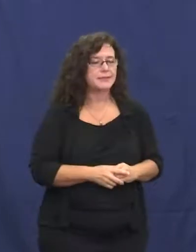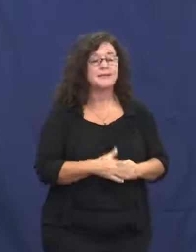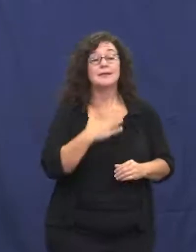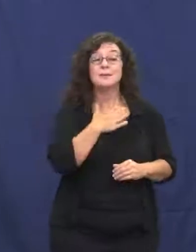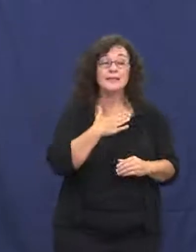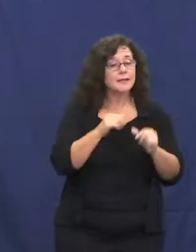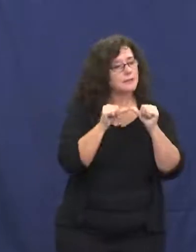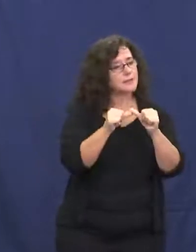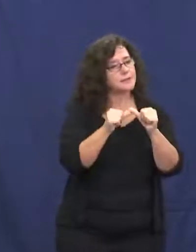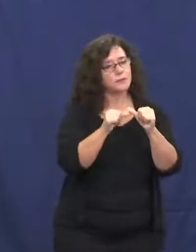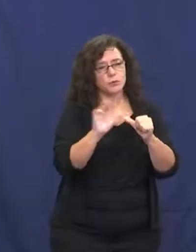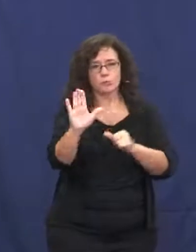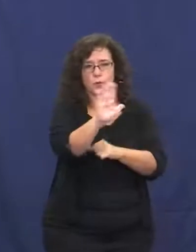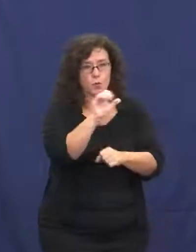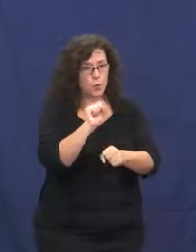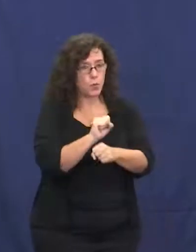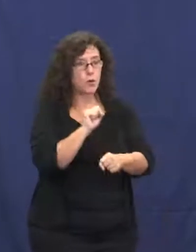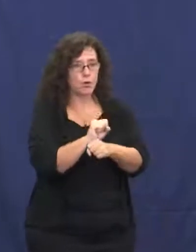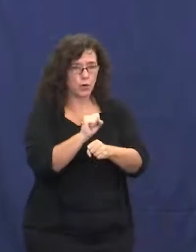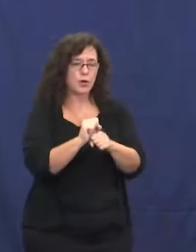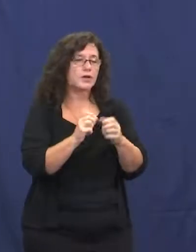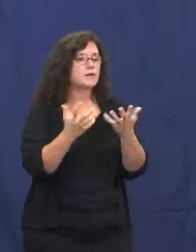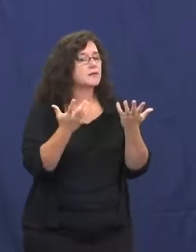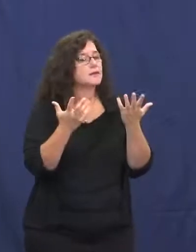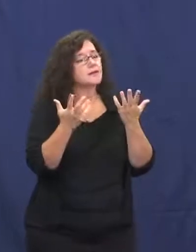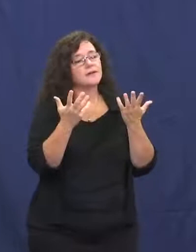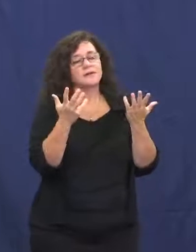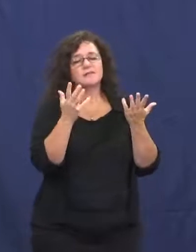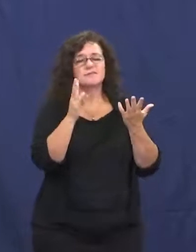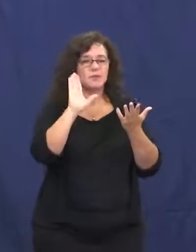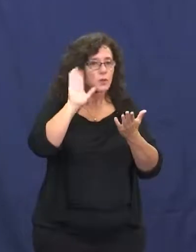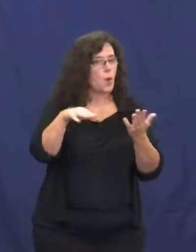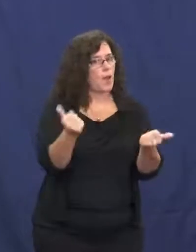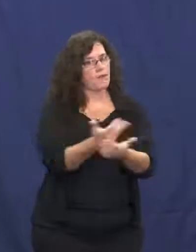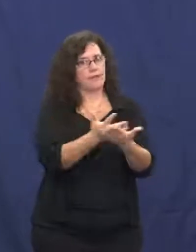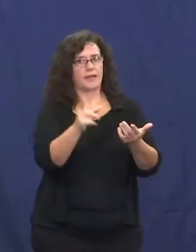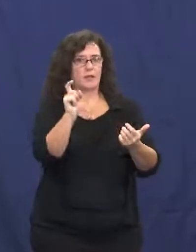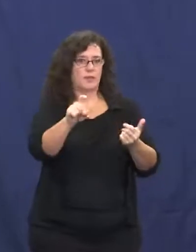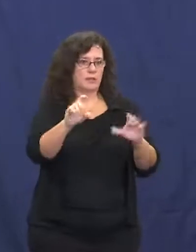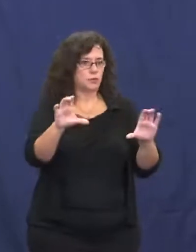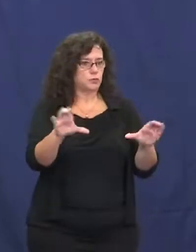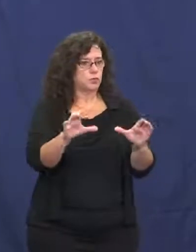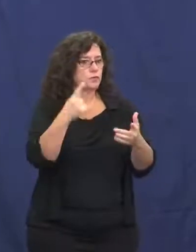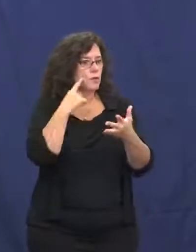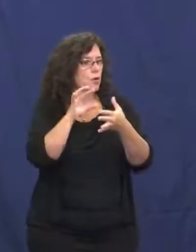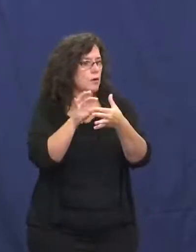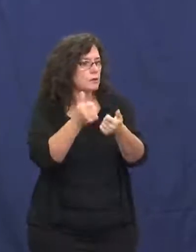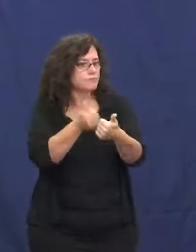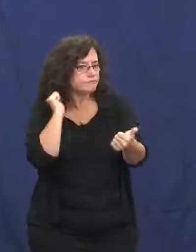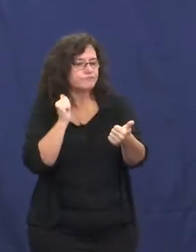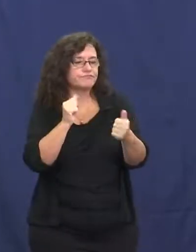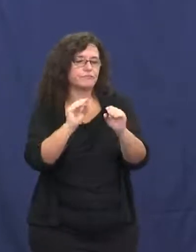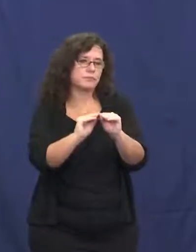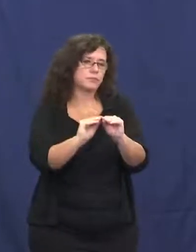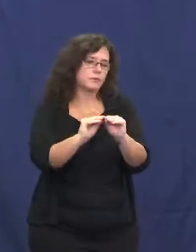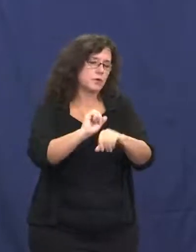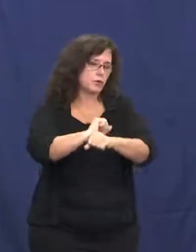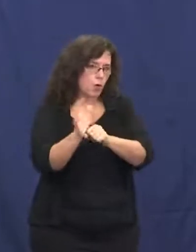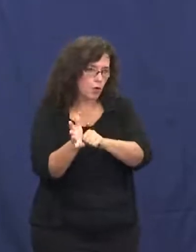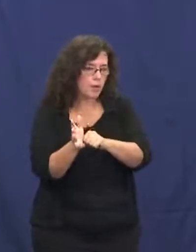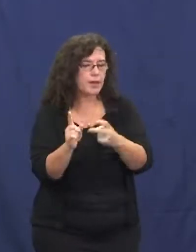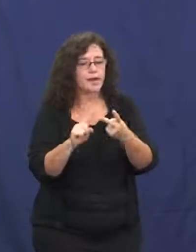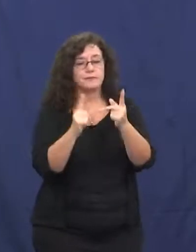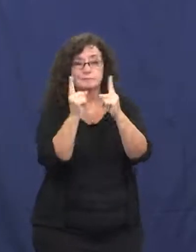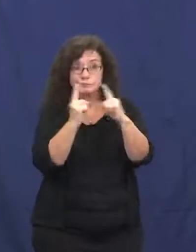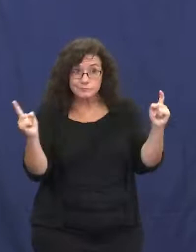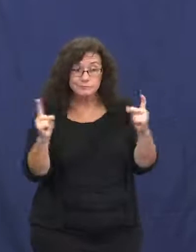that that is needed to control and mitigate coronavirus, which is practice your social distancing, 6